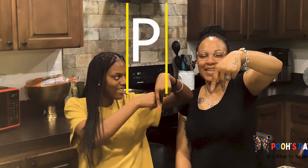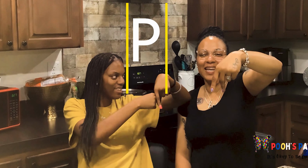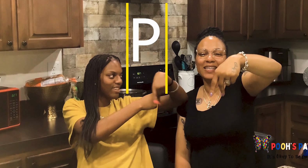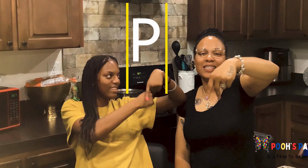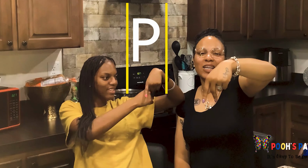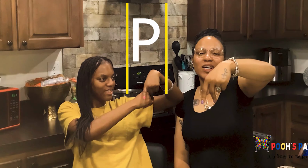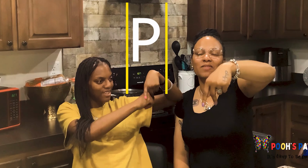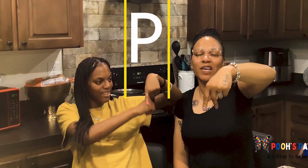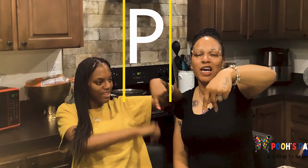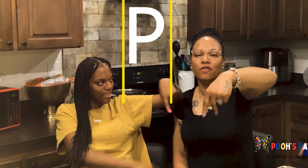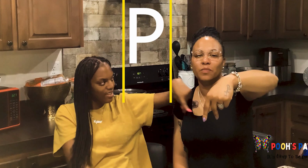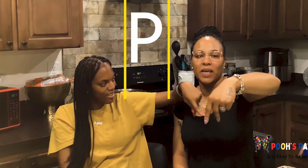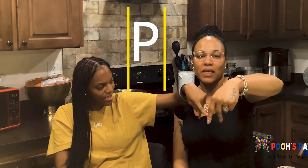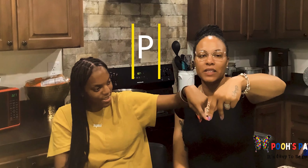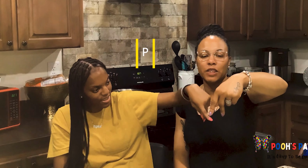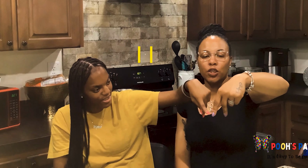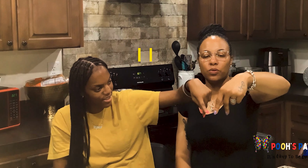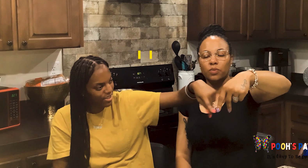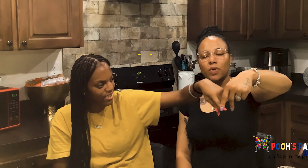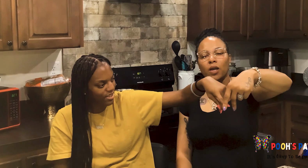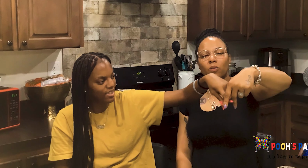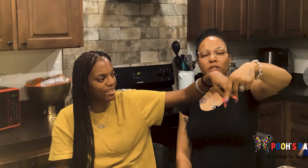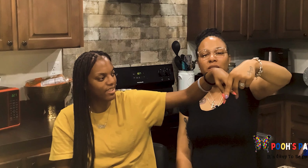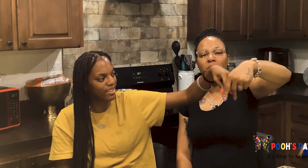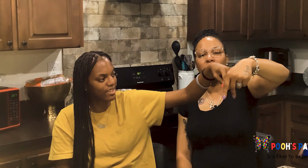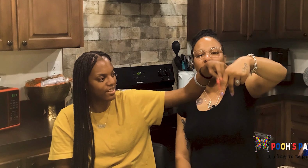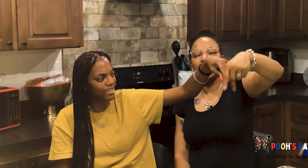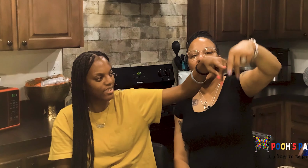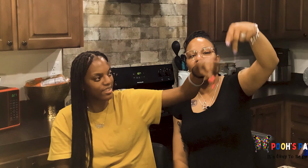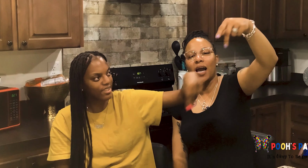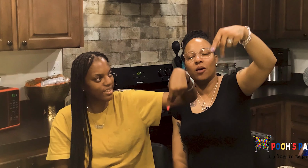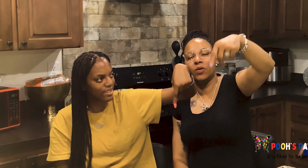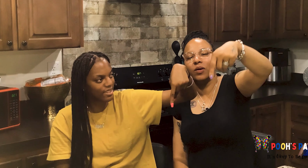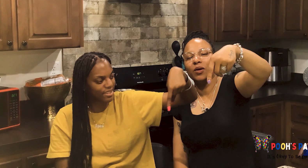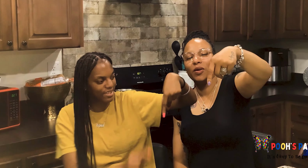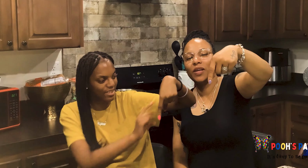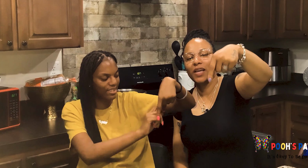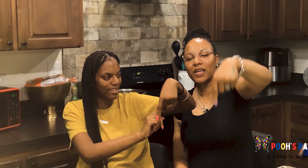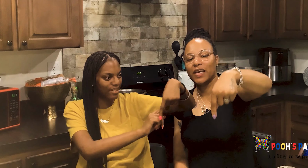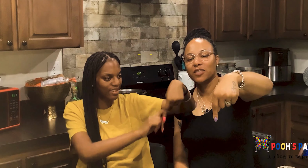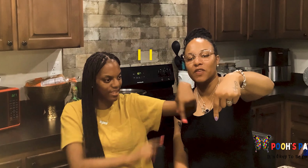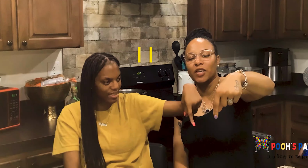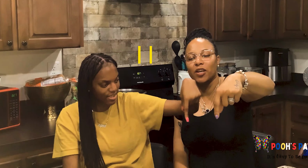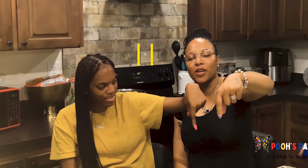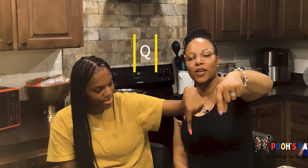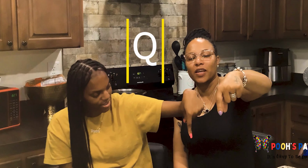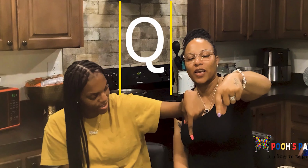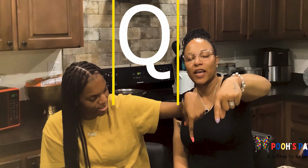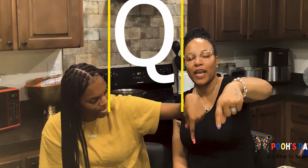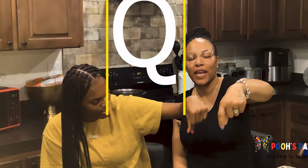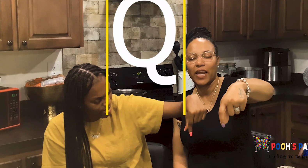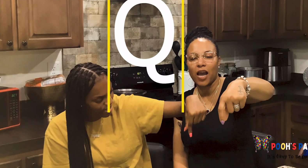Next letter of the alphabet is Q. We simply get our index finger and